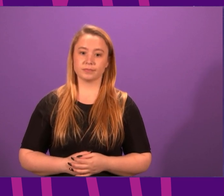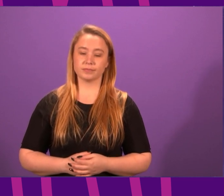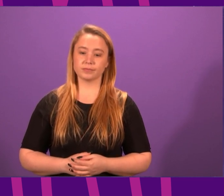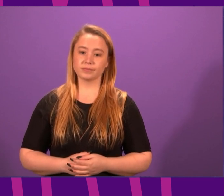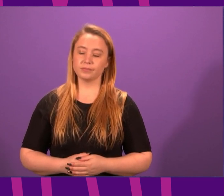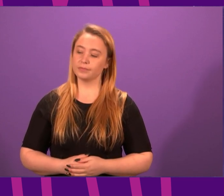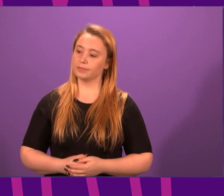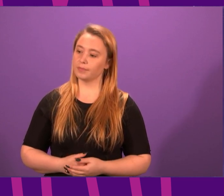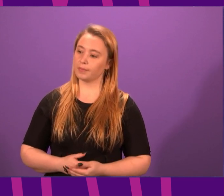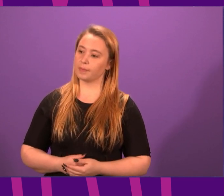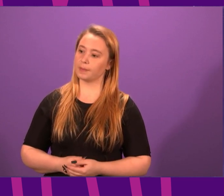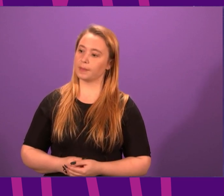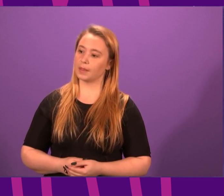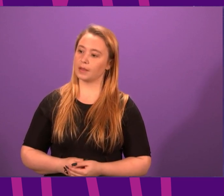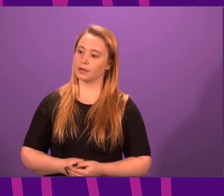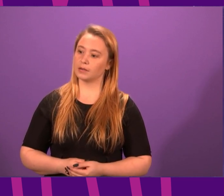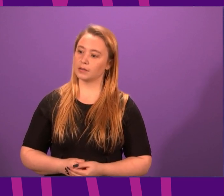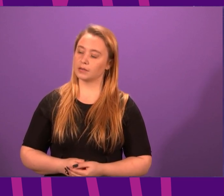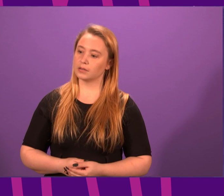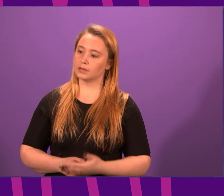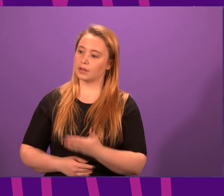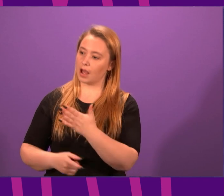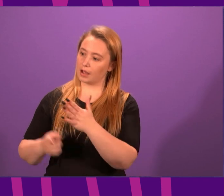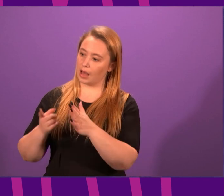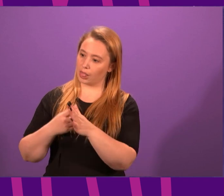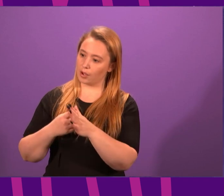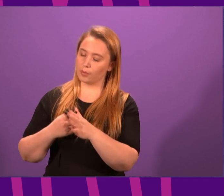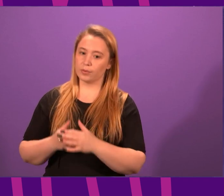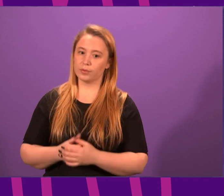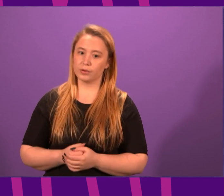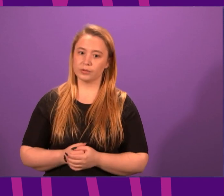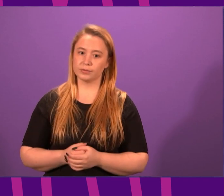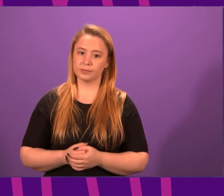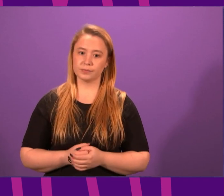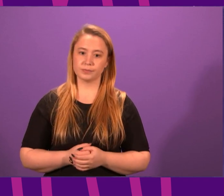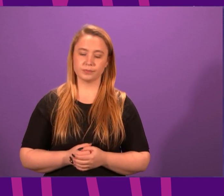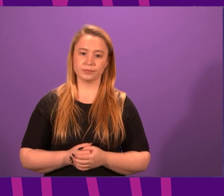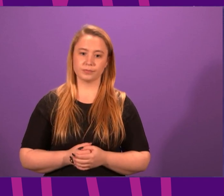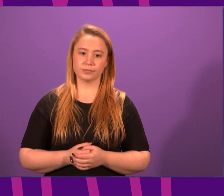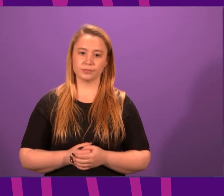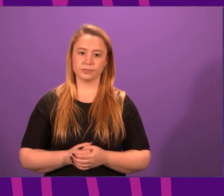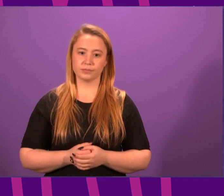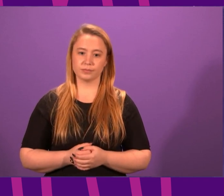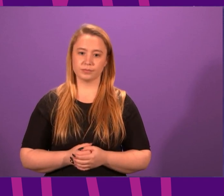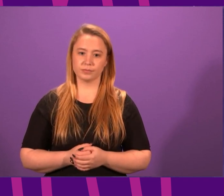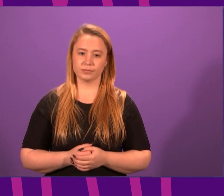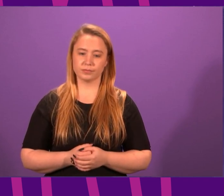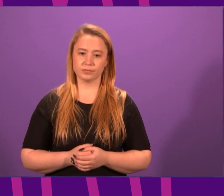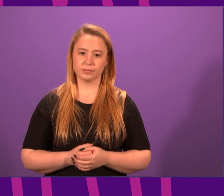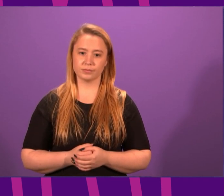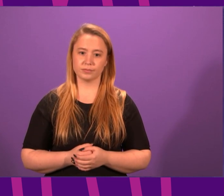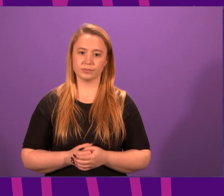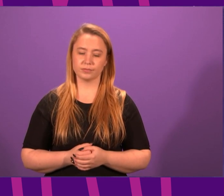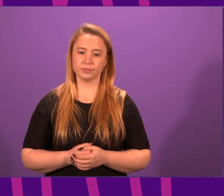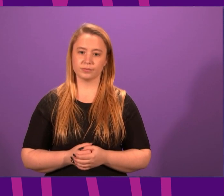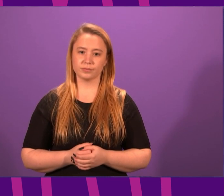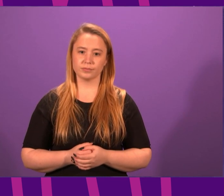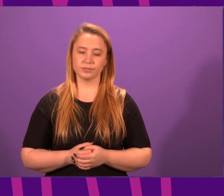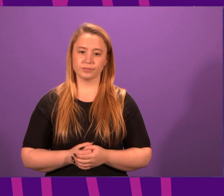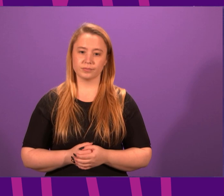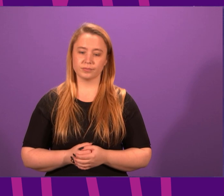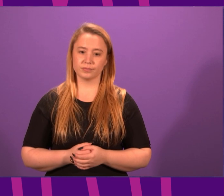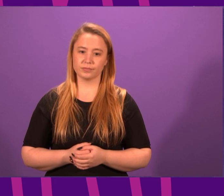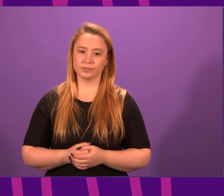Thank you very much. I now call Anas Sarwar to be followed by Richard Lyle. Presiding Officer, I want to start